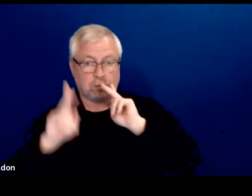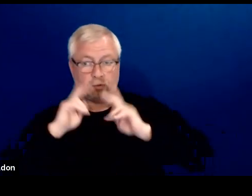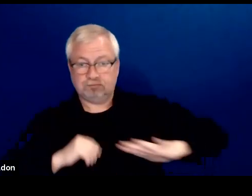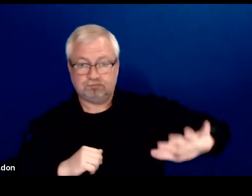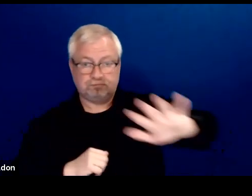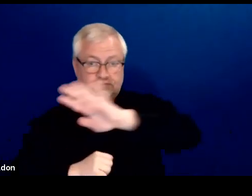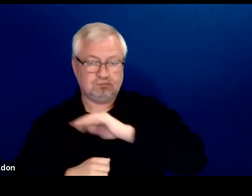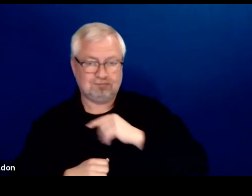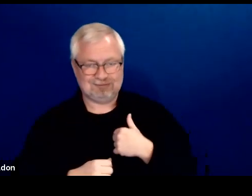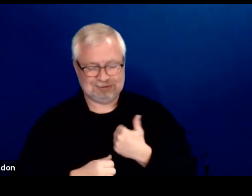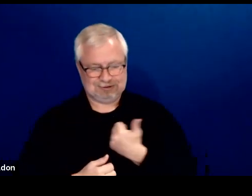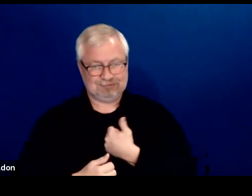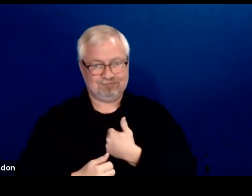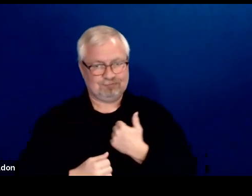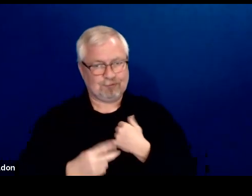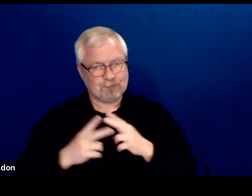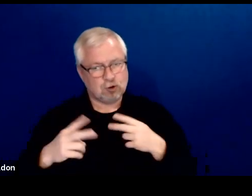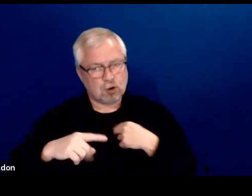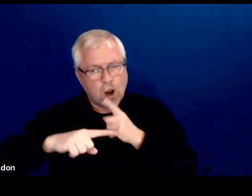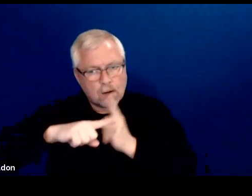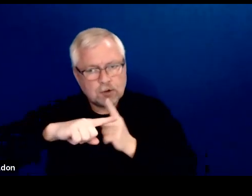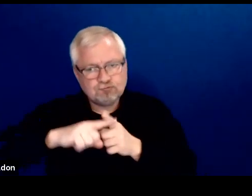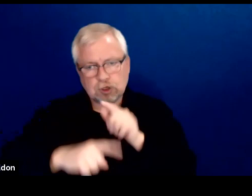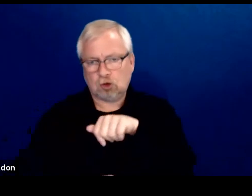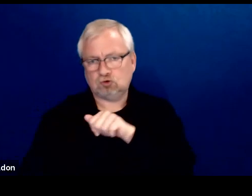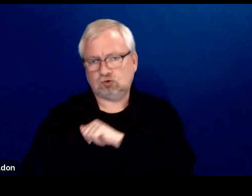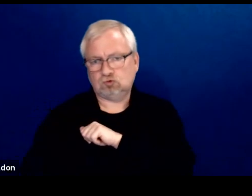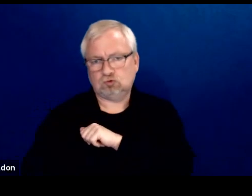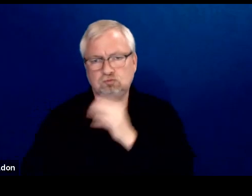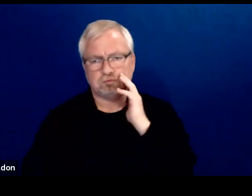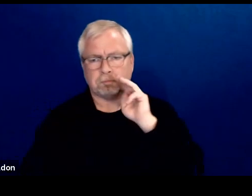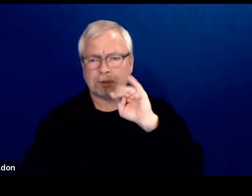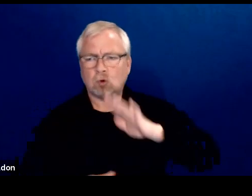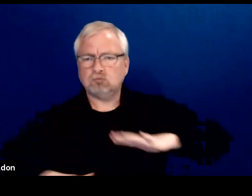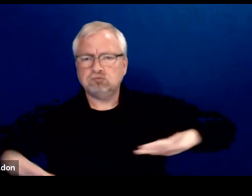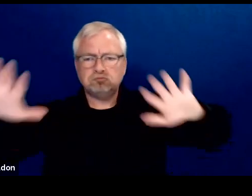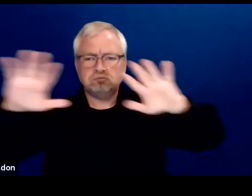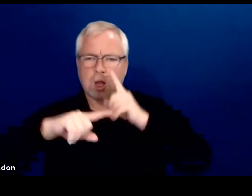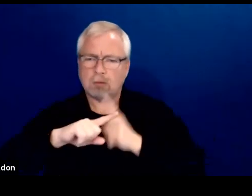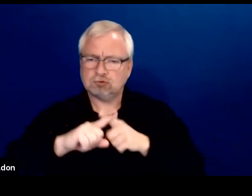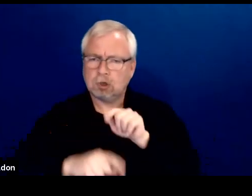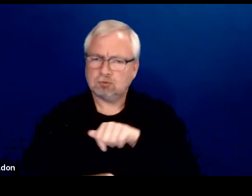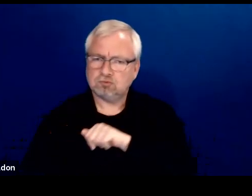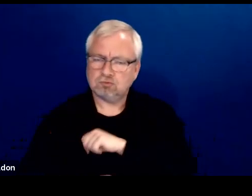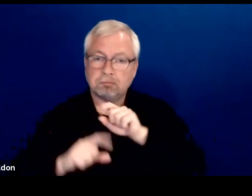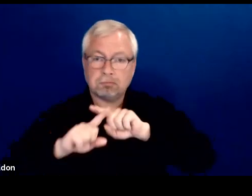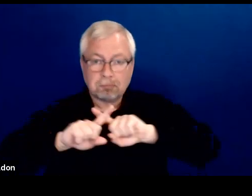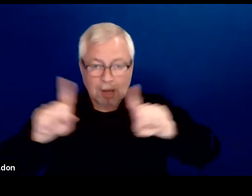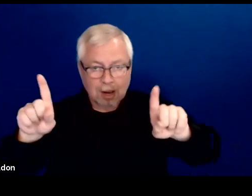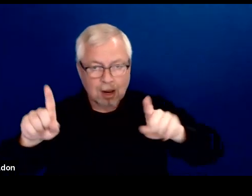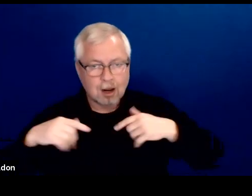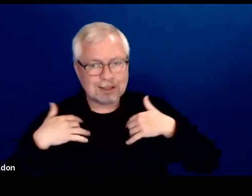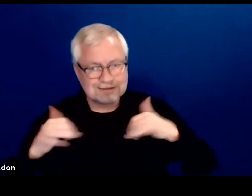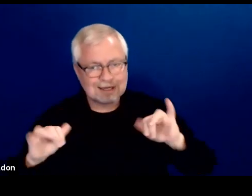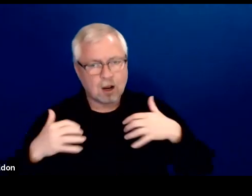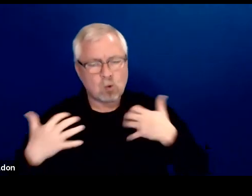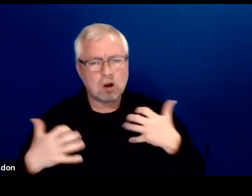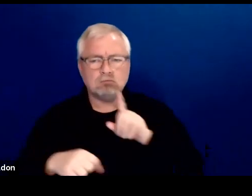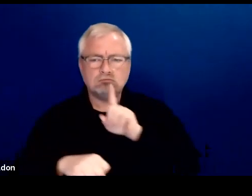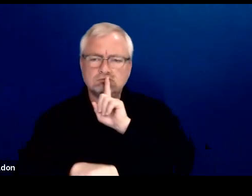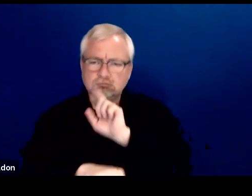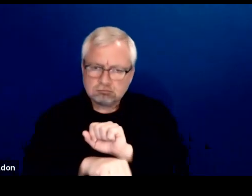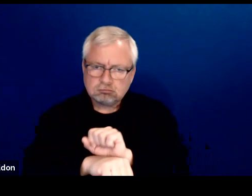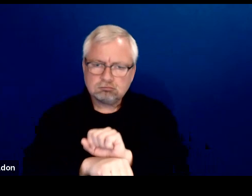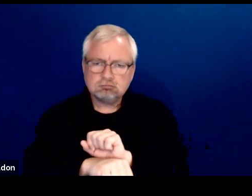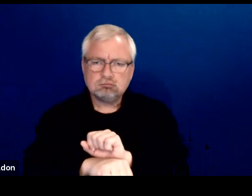many things, and I think most Minnesotans do. But I also think there needs to be a realist in this. There are challenges. The supply issue is not going